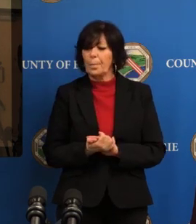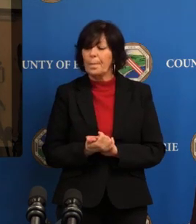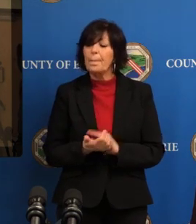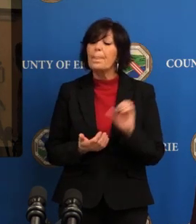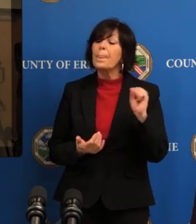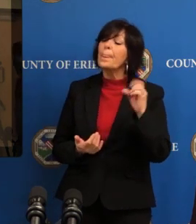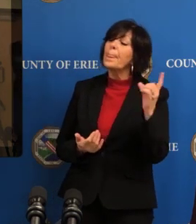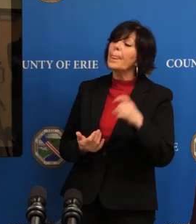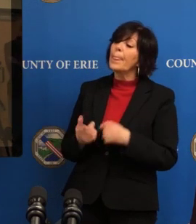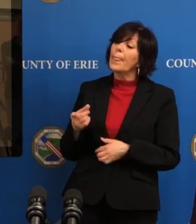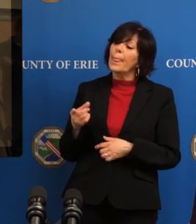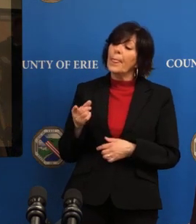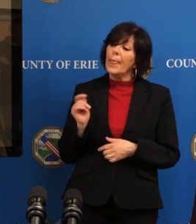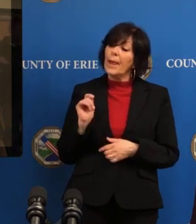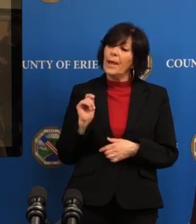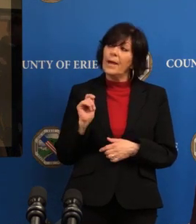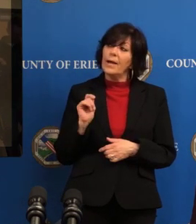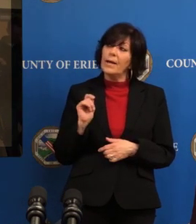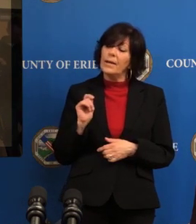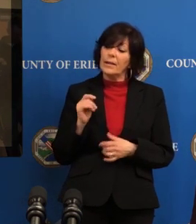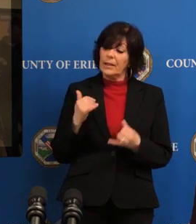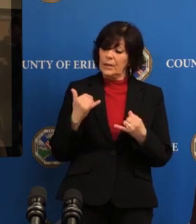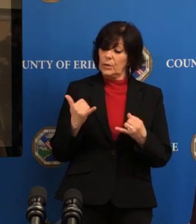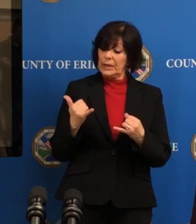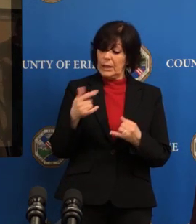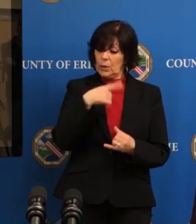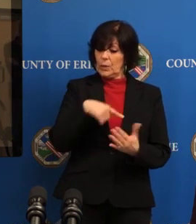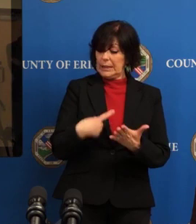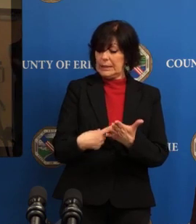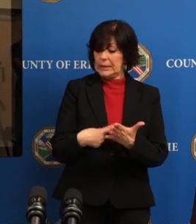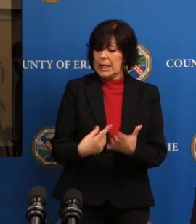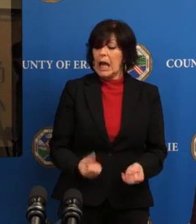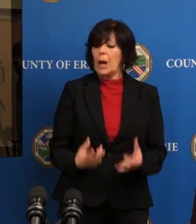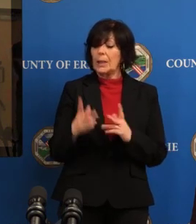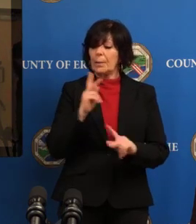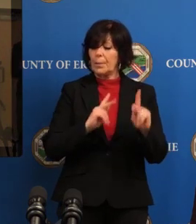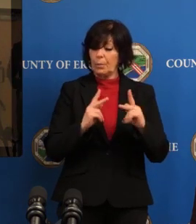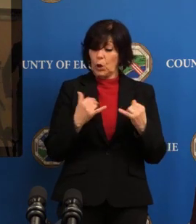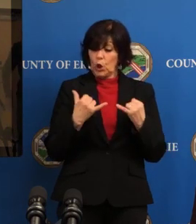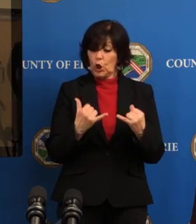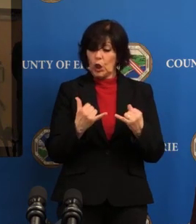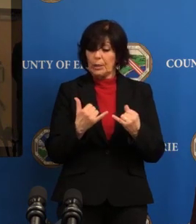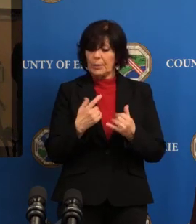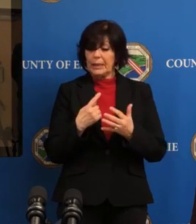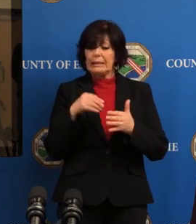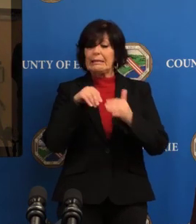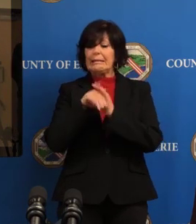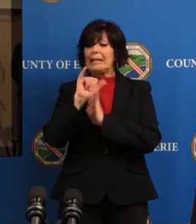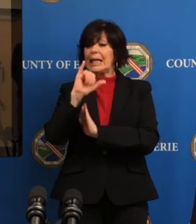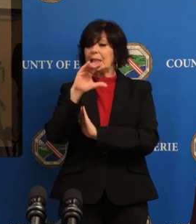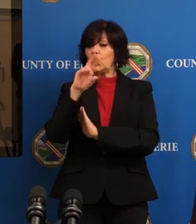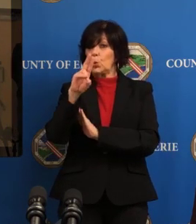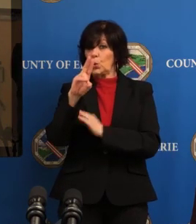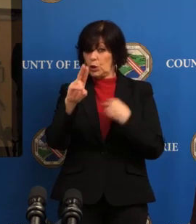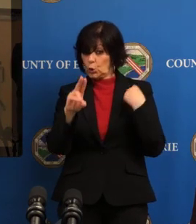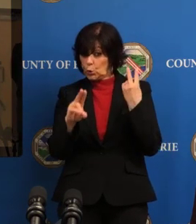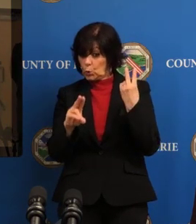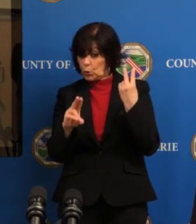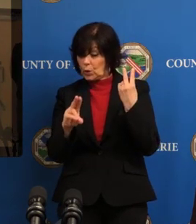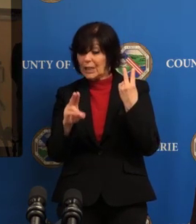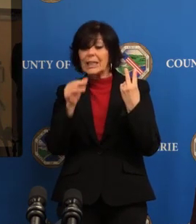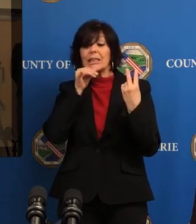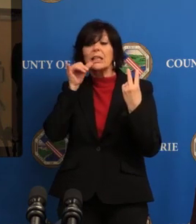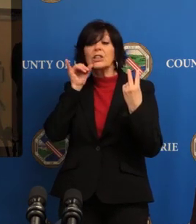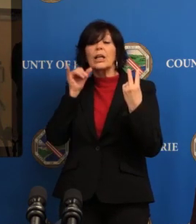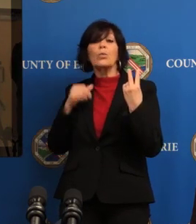Yeah, thank you. So today we discussed the number of people that are currently being treated in the ICU is 2. That's down 1 from